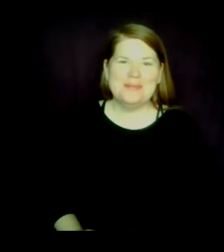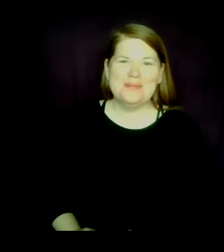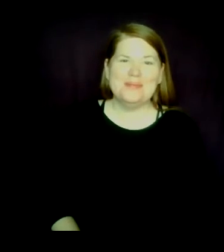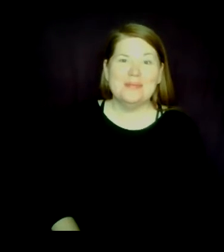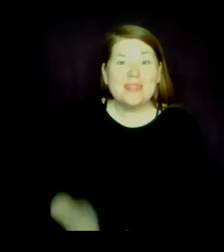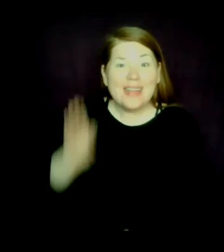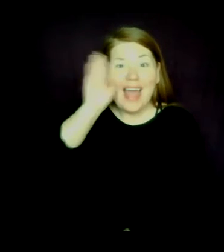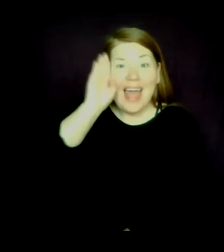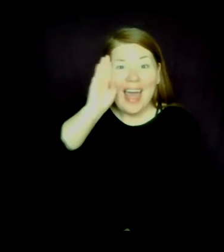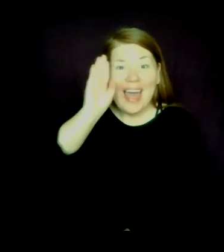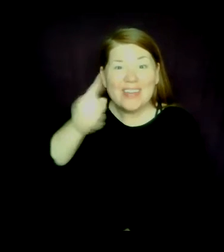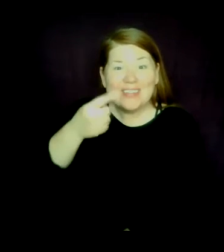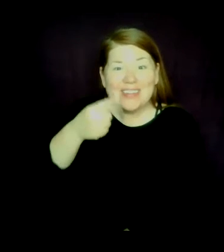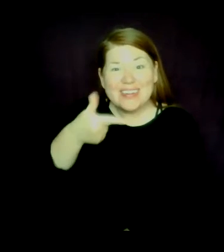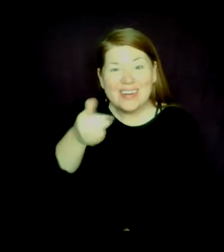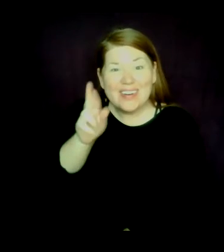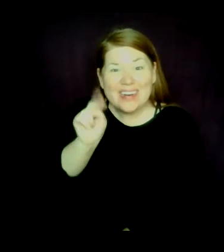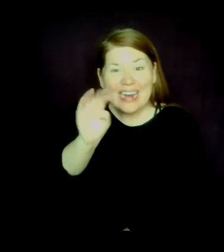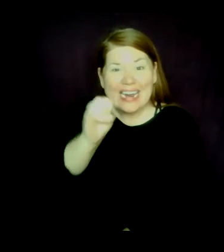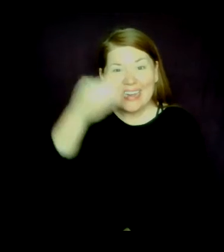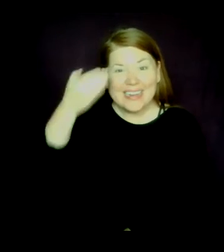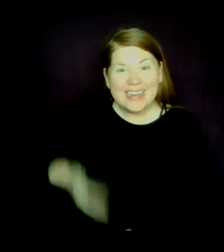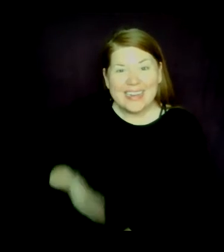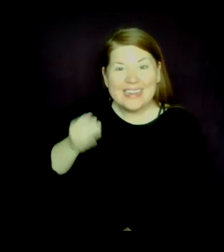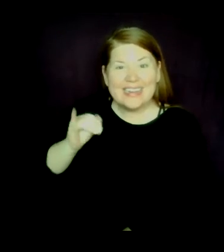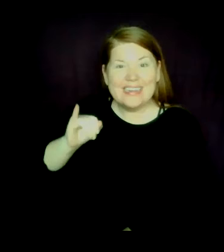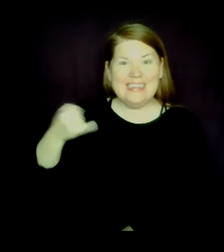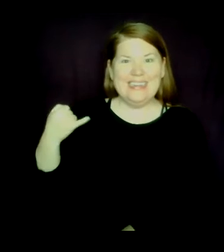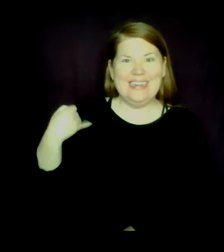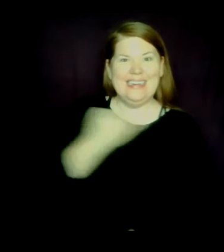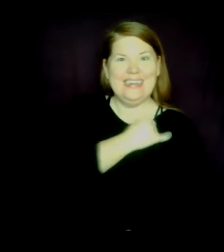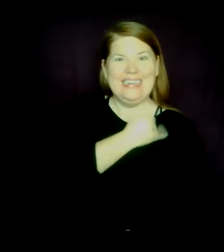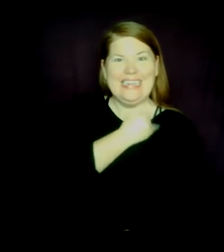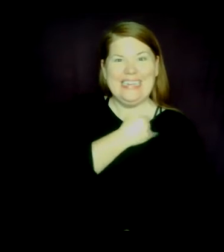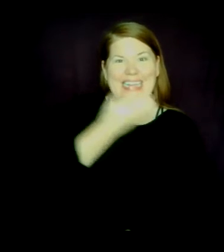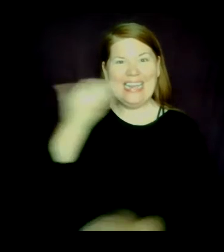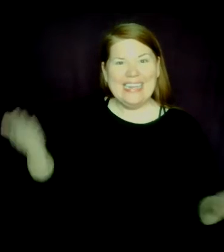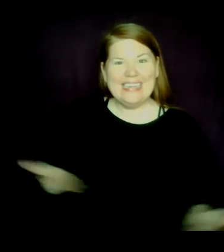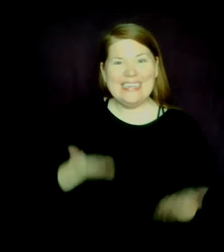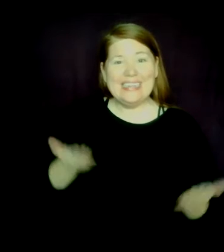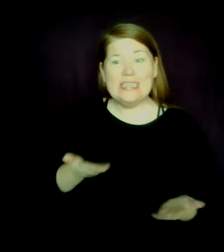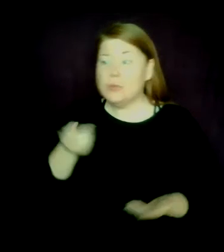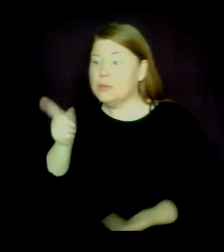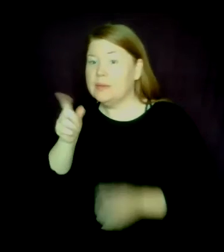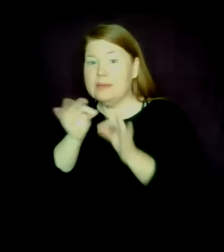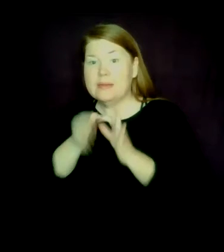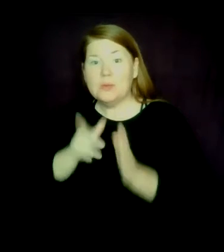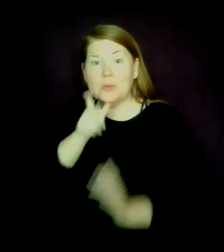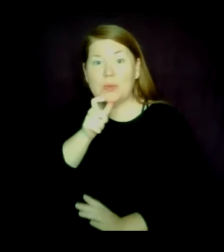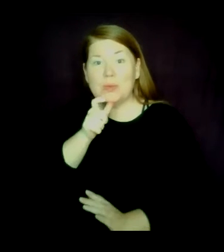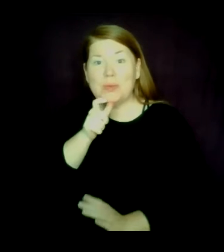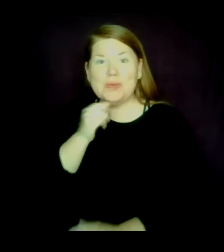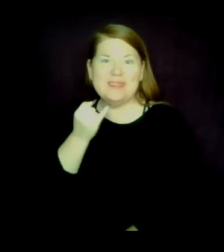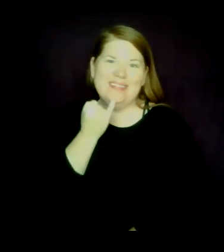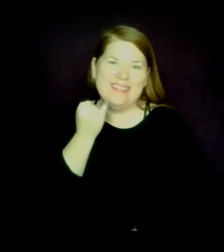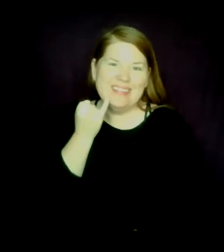Hi, first grade. This is Miss Yeager, and then as you see over here, this is Miss Mason. We are so excited